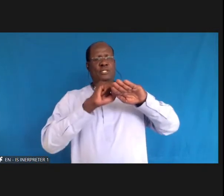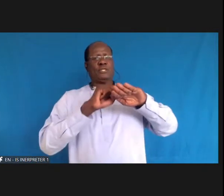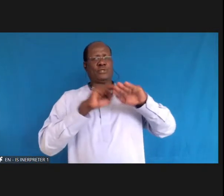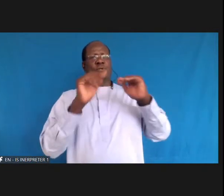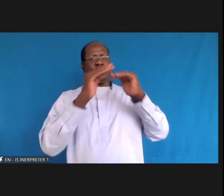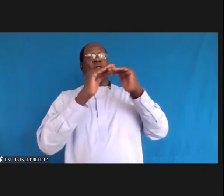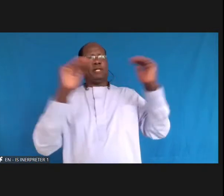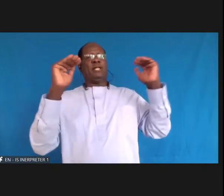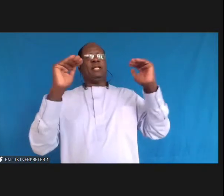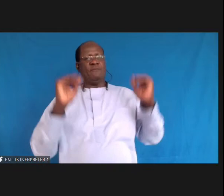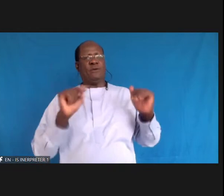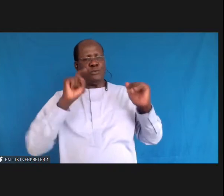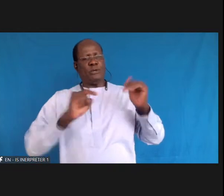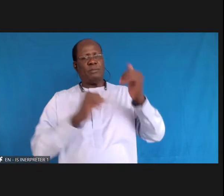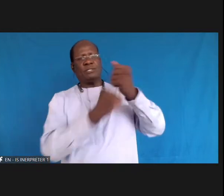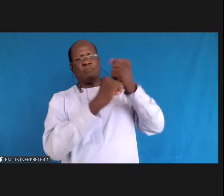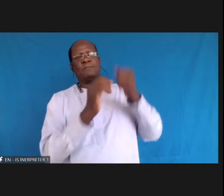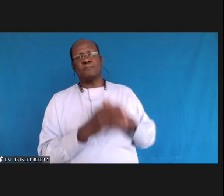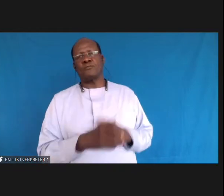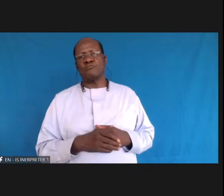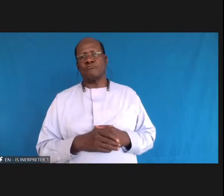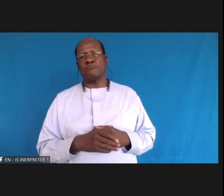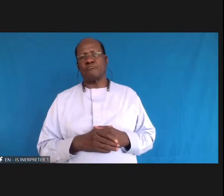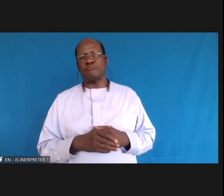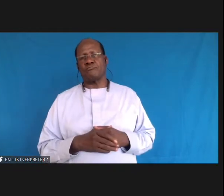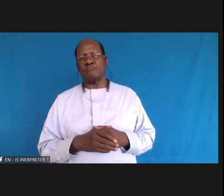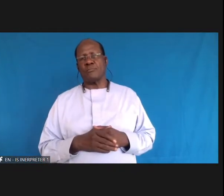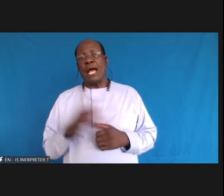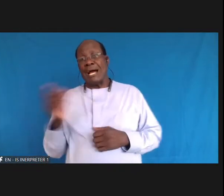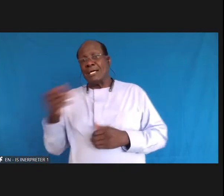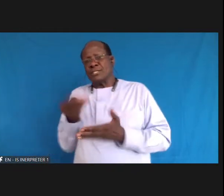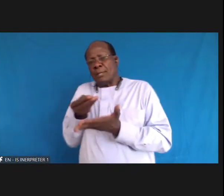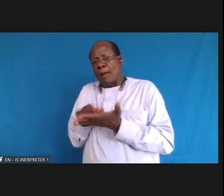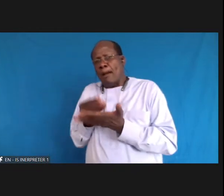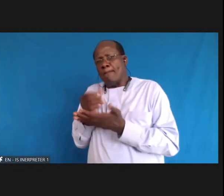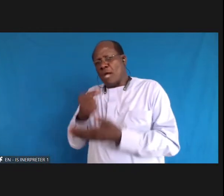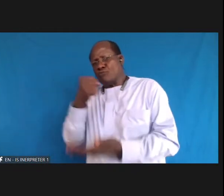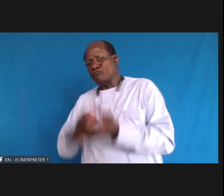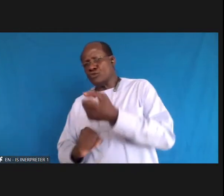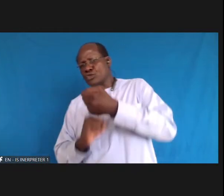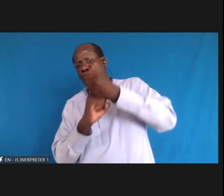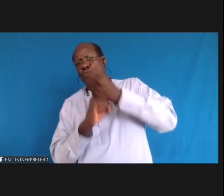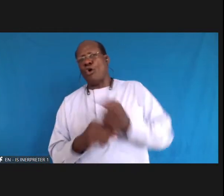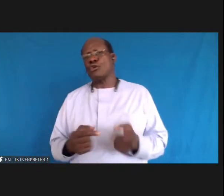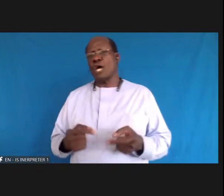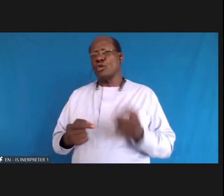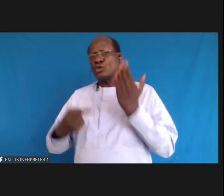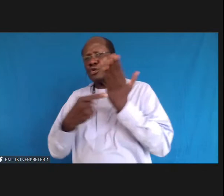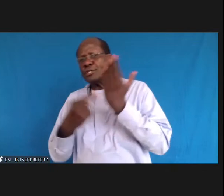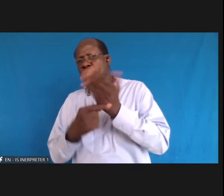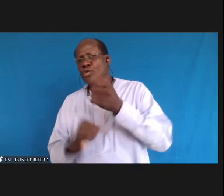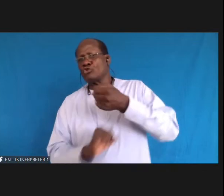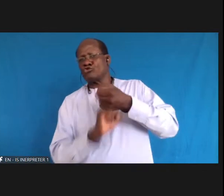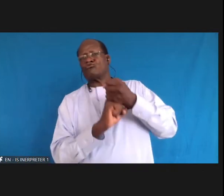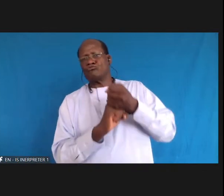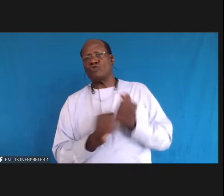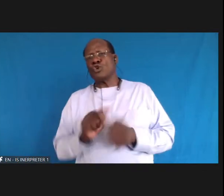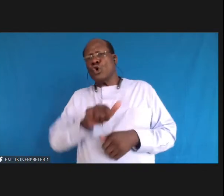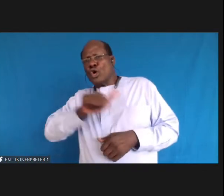level accompany them and support them financially and technically this process for all the other communes